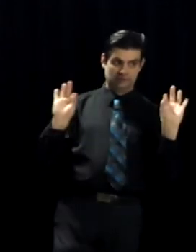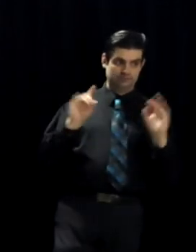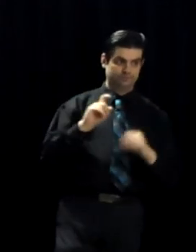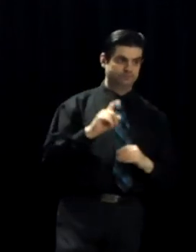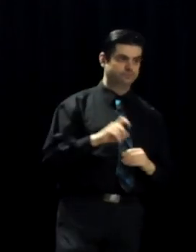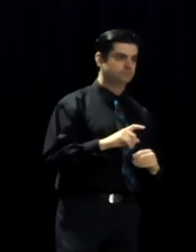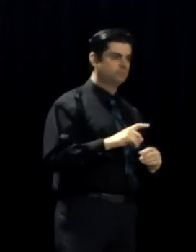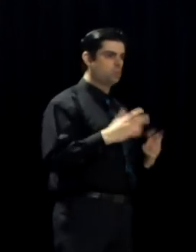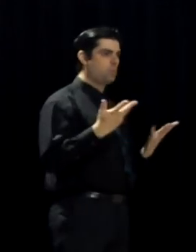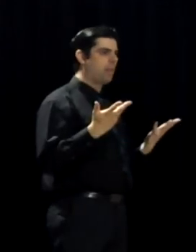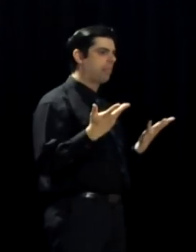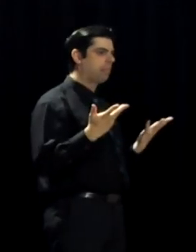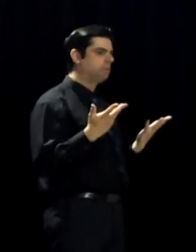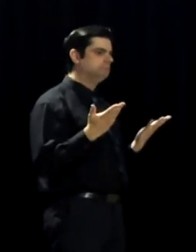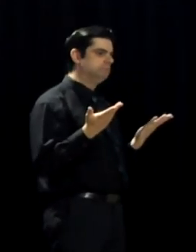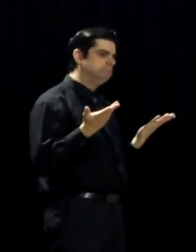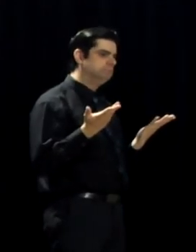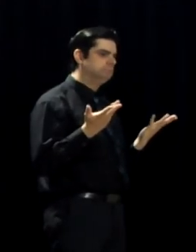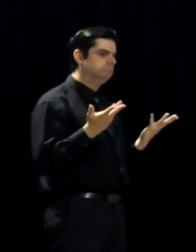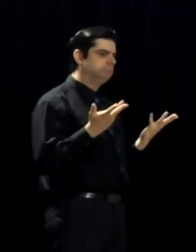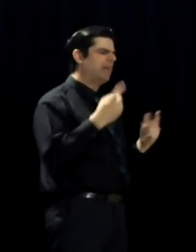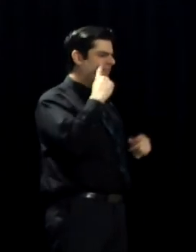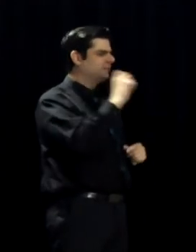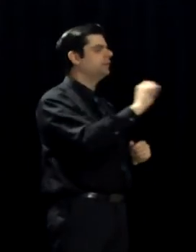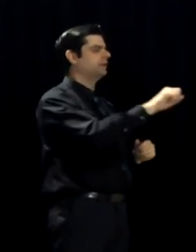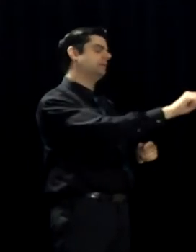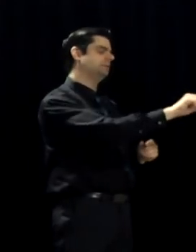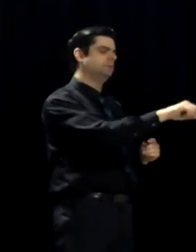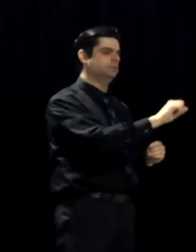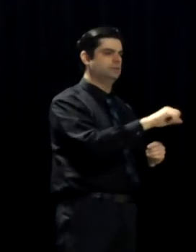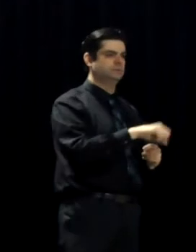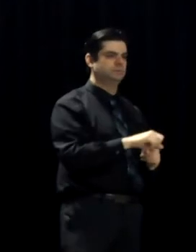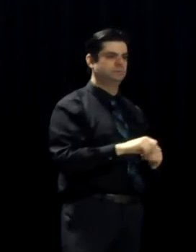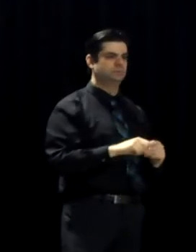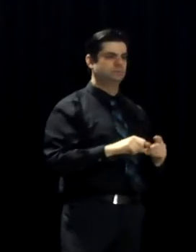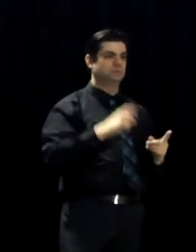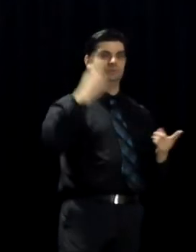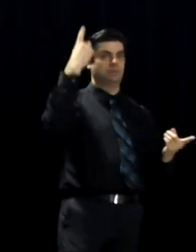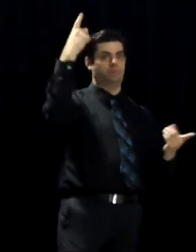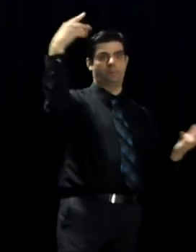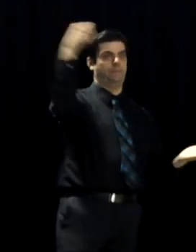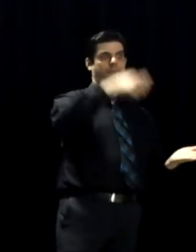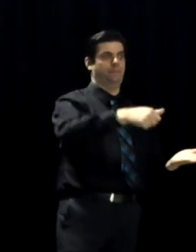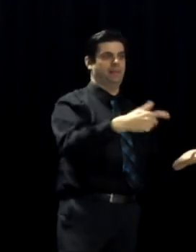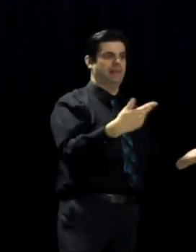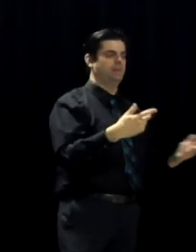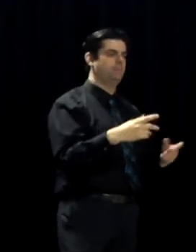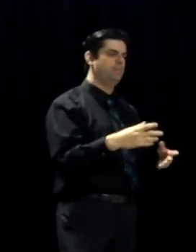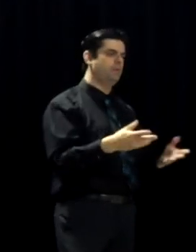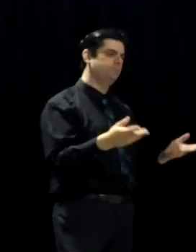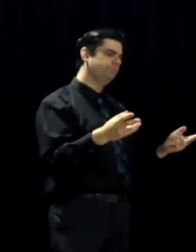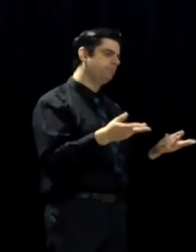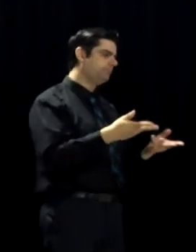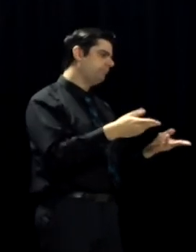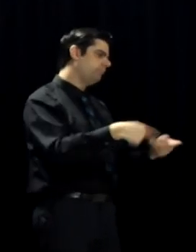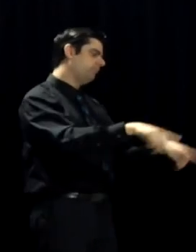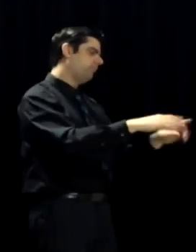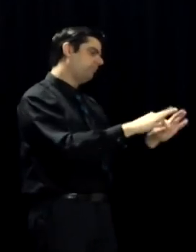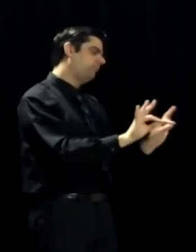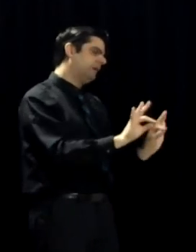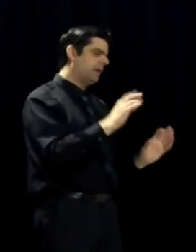Well, for them, yes. Okay. If someone's paying the bill. But yeah, for them. All right, great.